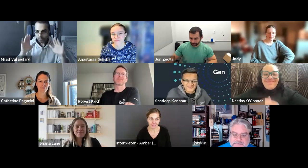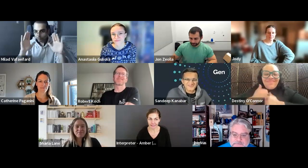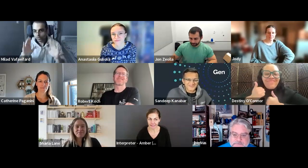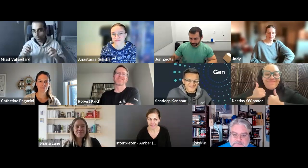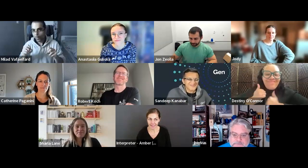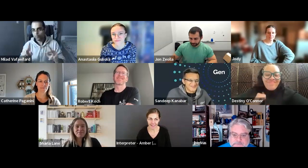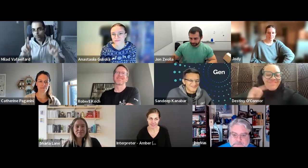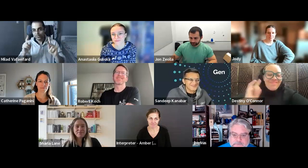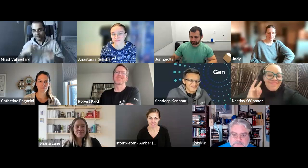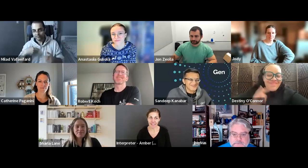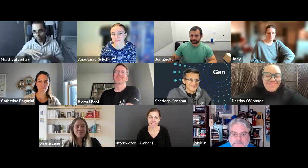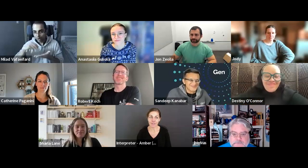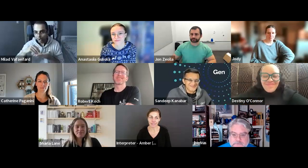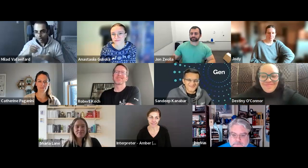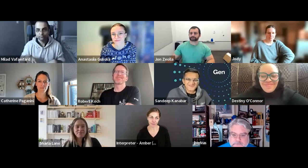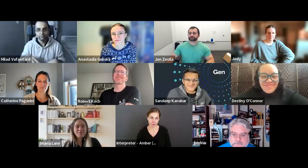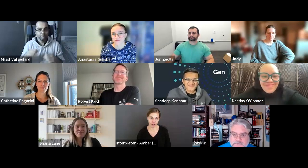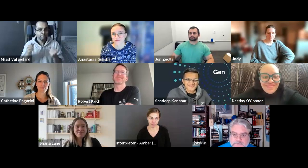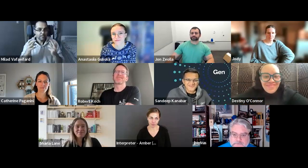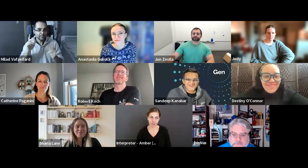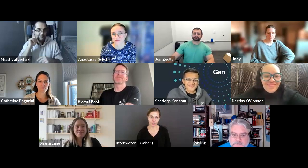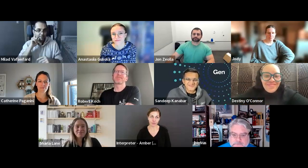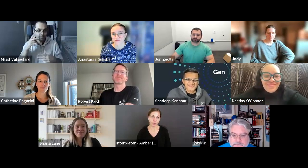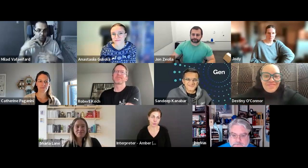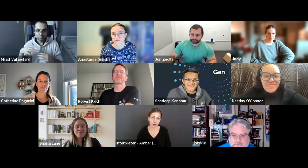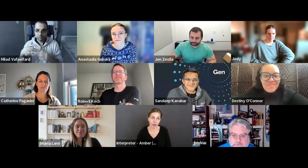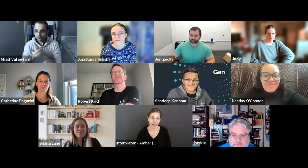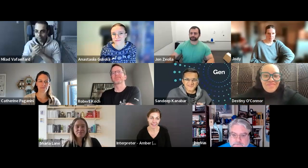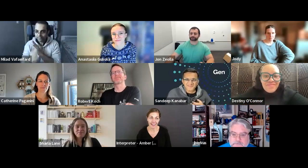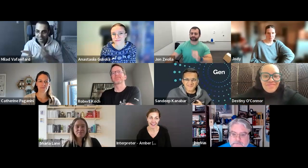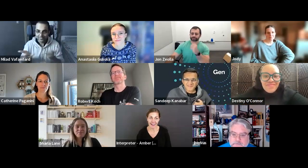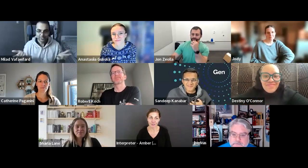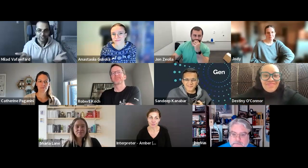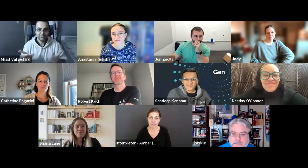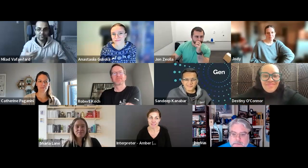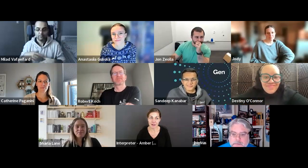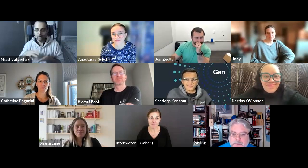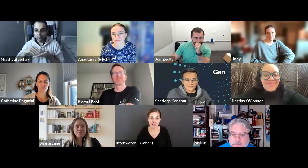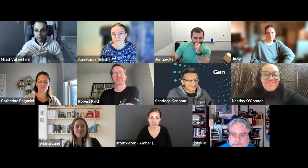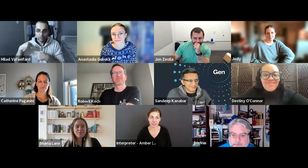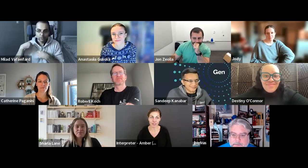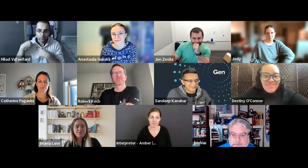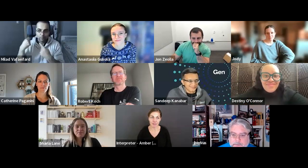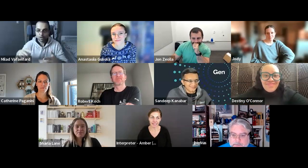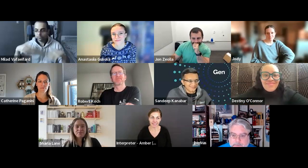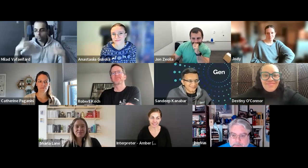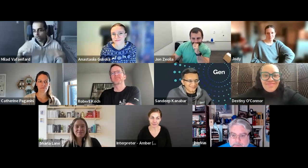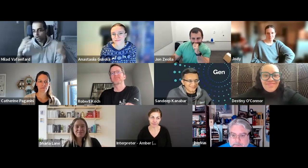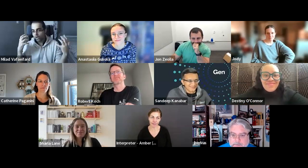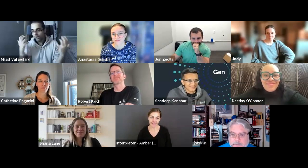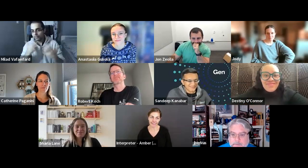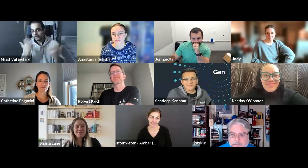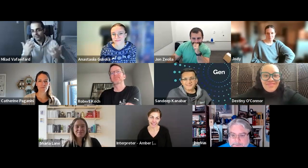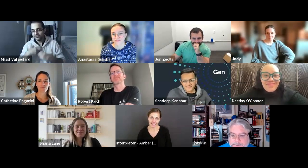amazing. Thank you, Destiny, for that opportunity to learn and to be amongst many